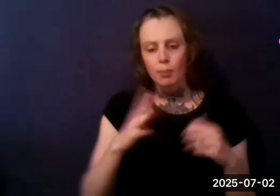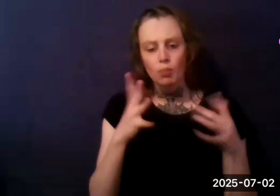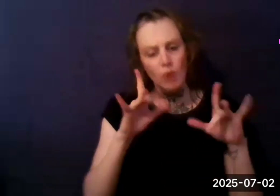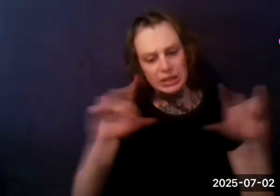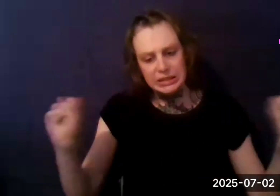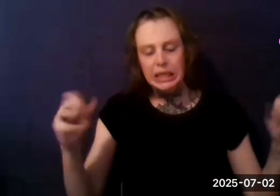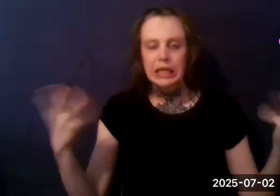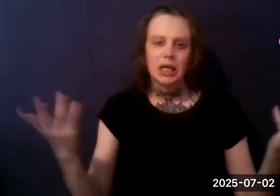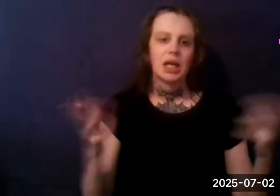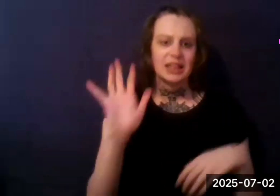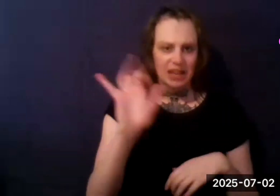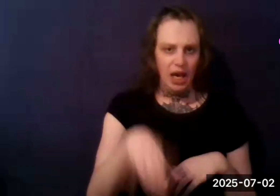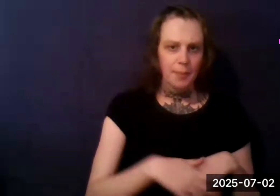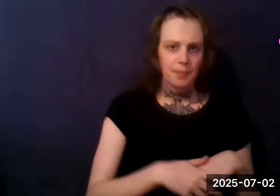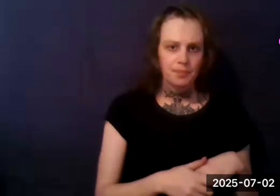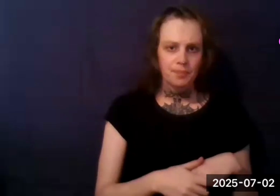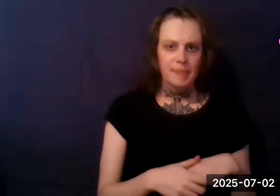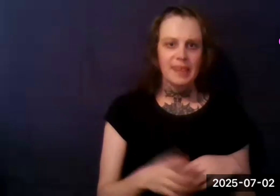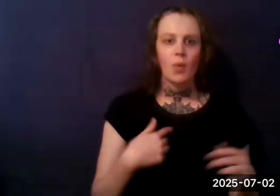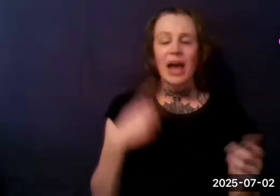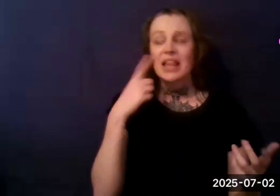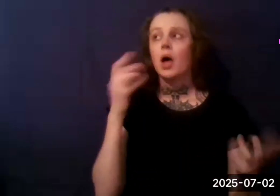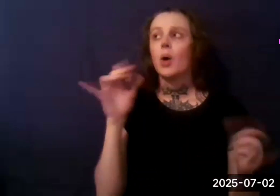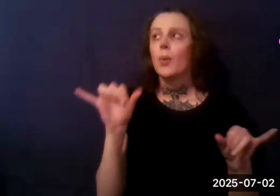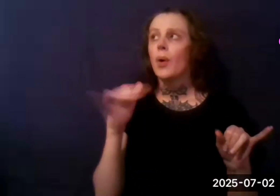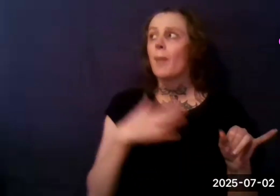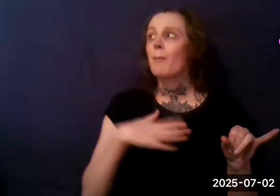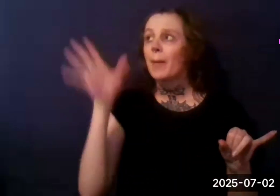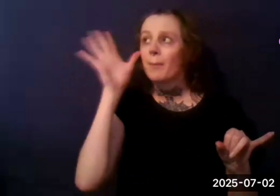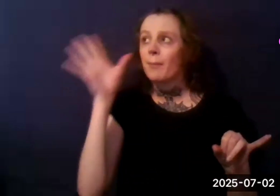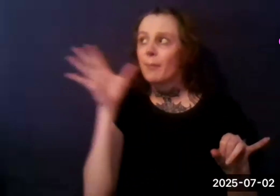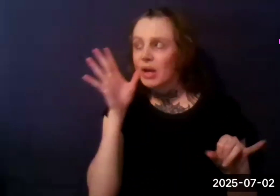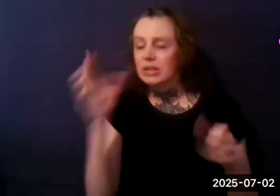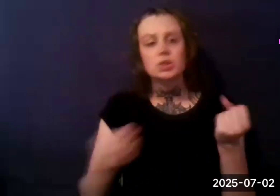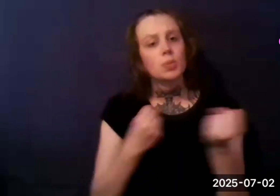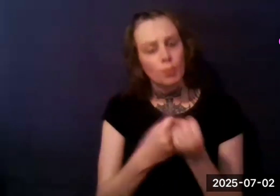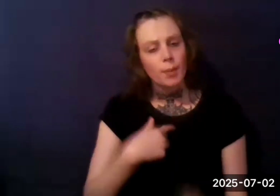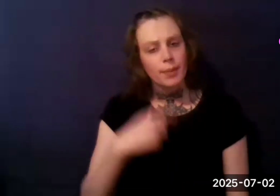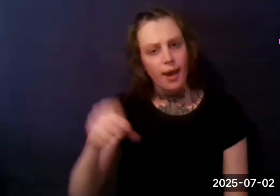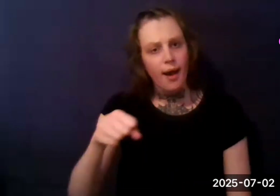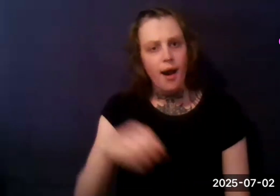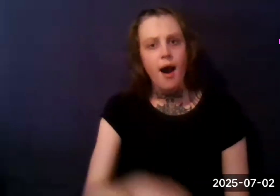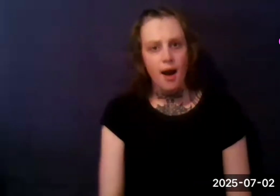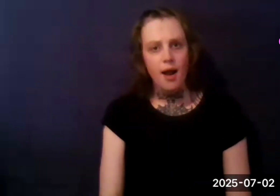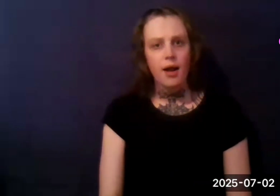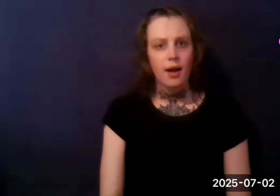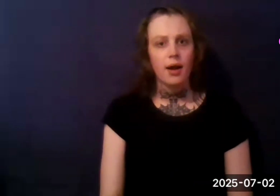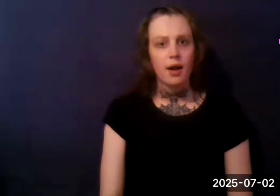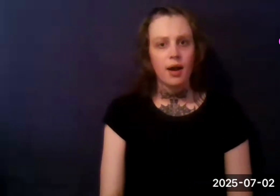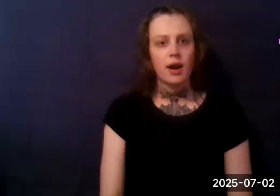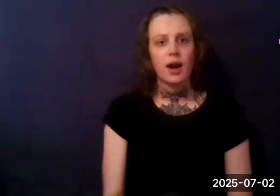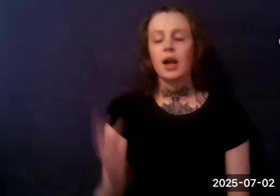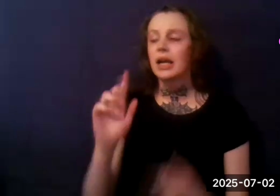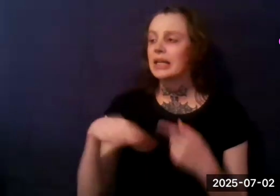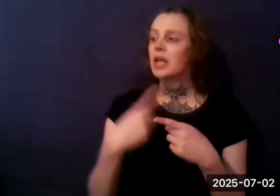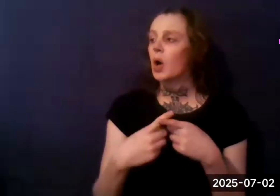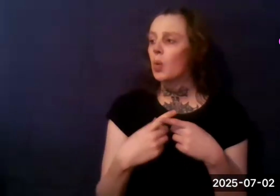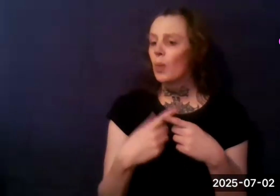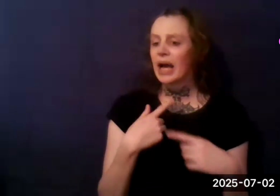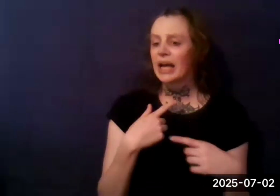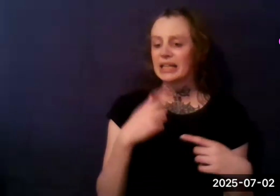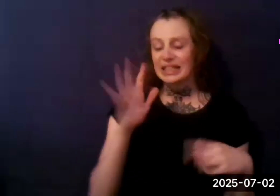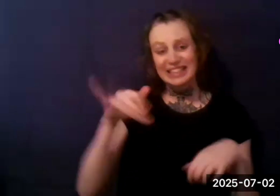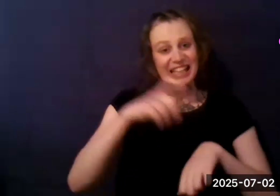I realized like, oh shit, like parents gotta have my back because they like really like fought for me in there, like because I was a mess